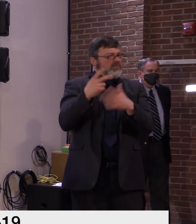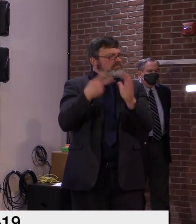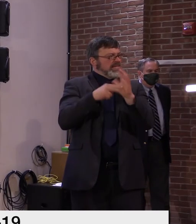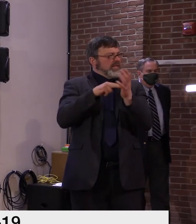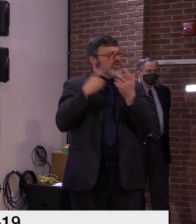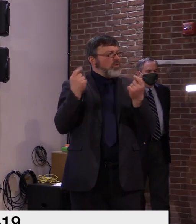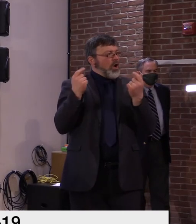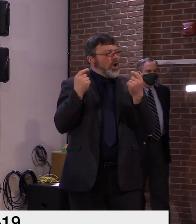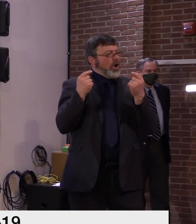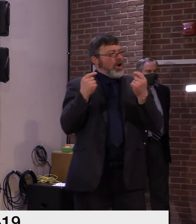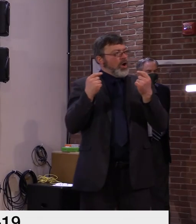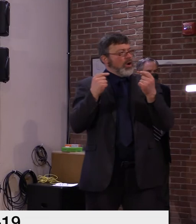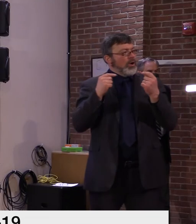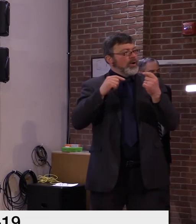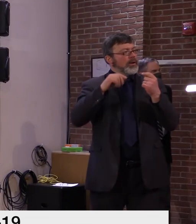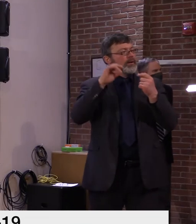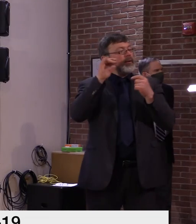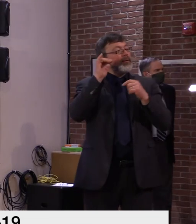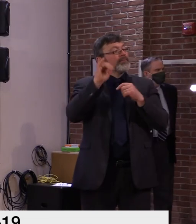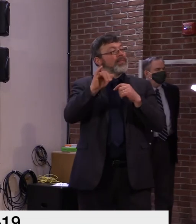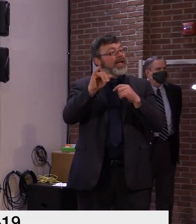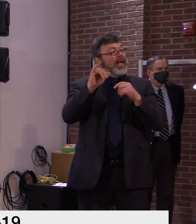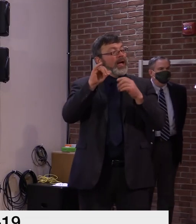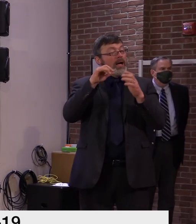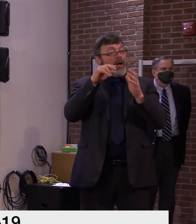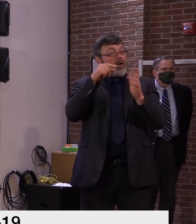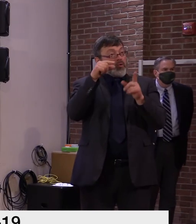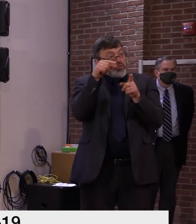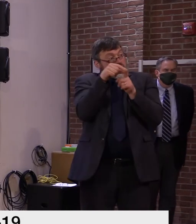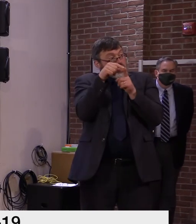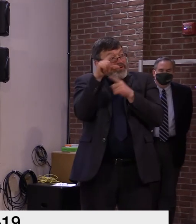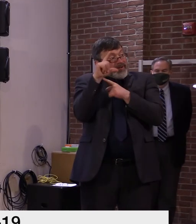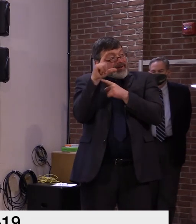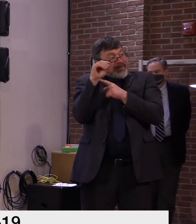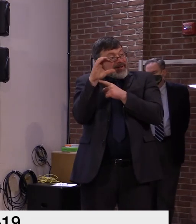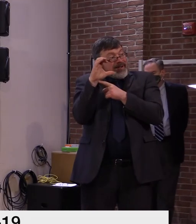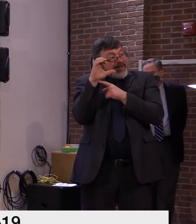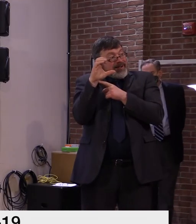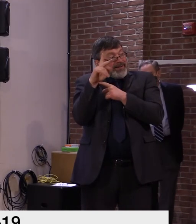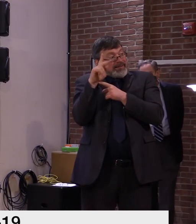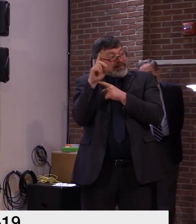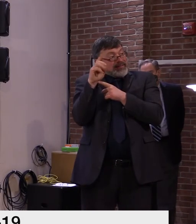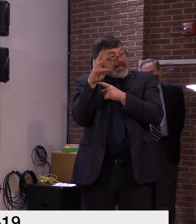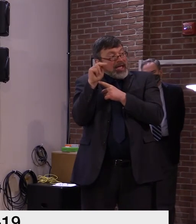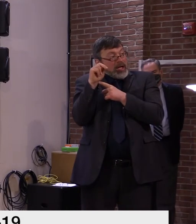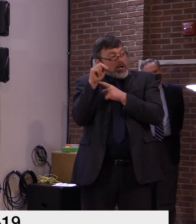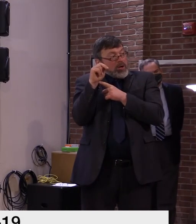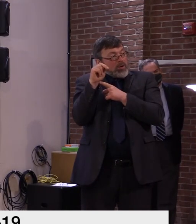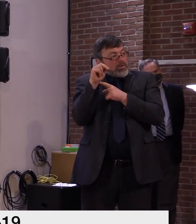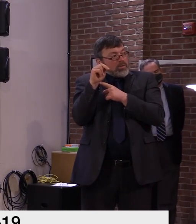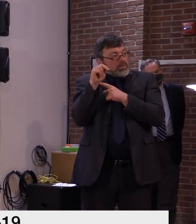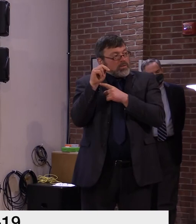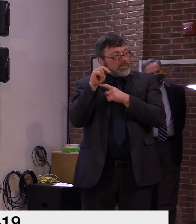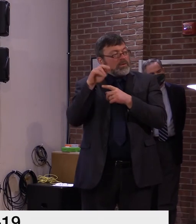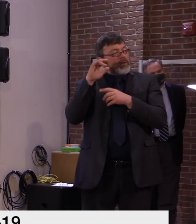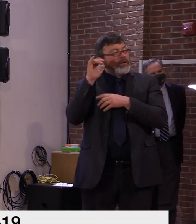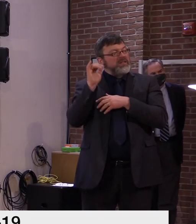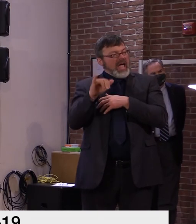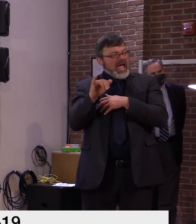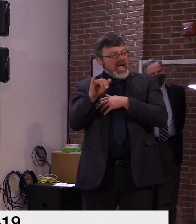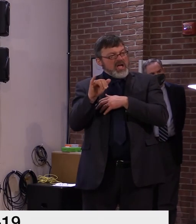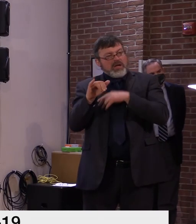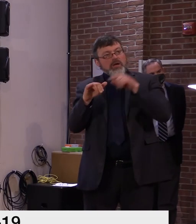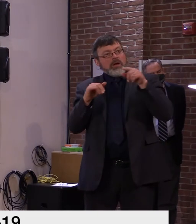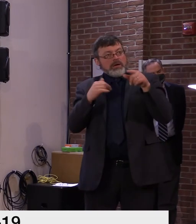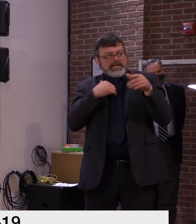there's a specific term of what that means, and I'll have them get in touch with you, Chris, about what that means. Okay, thank